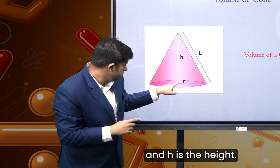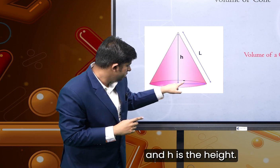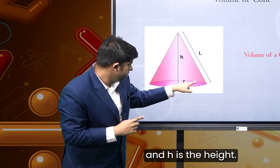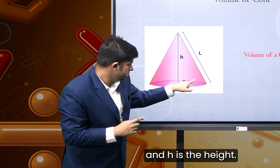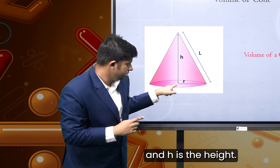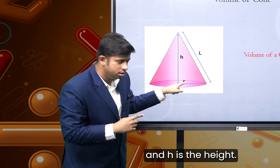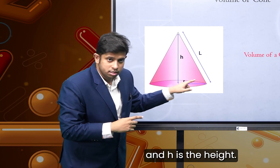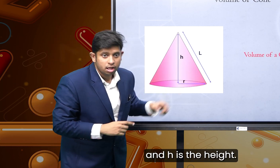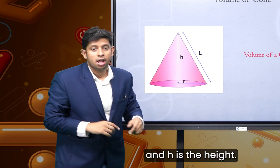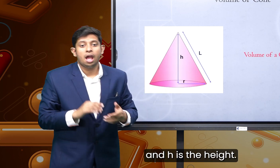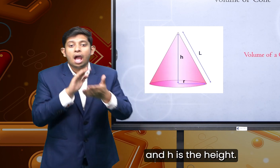is the height.